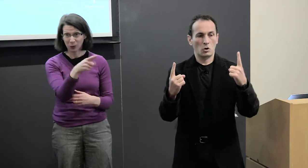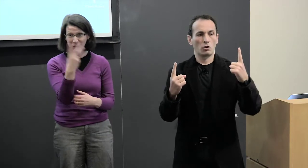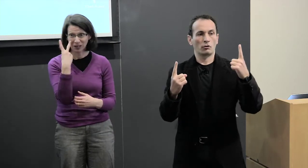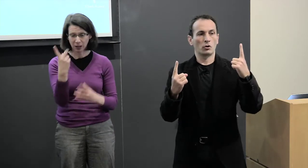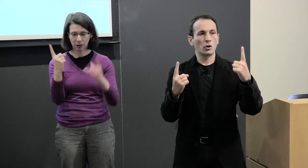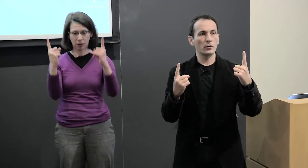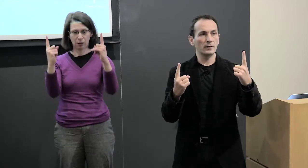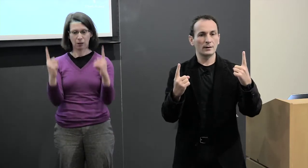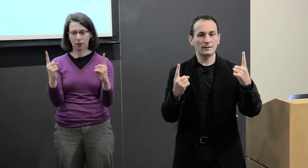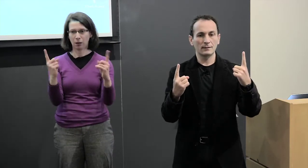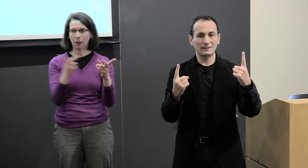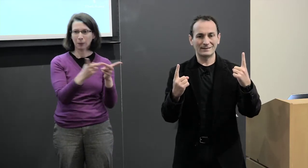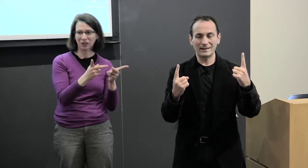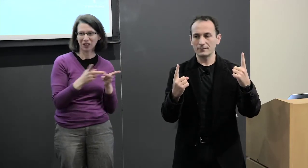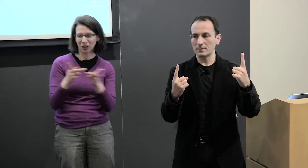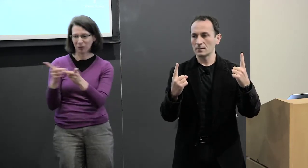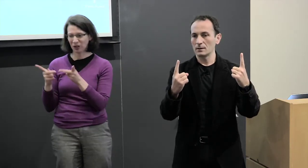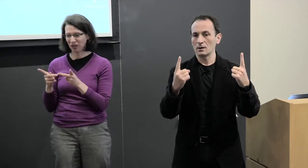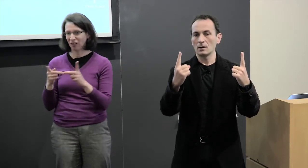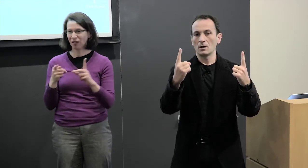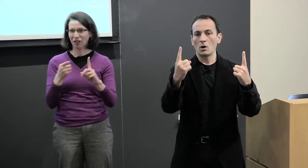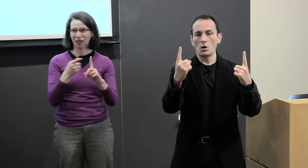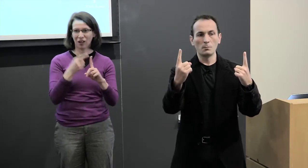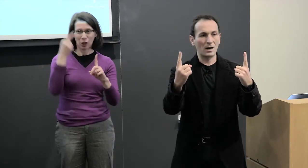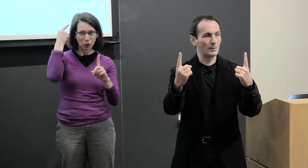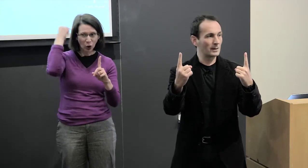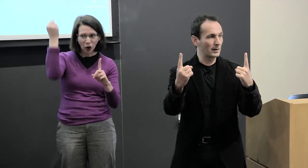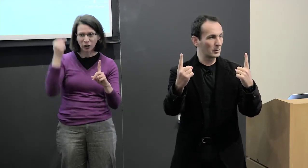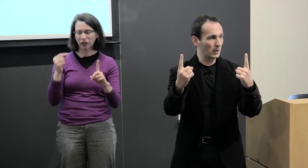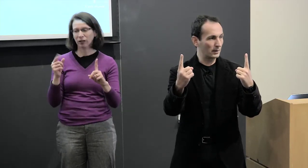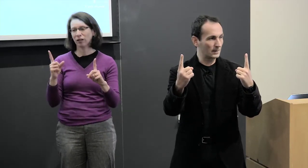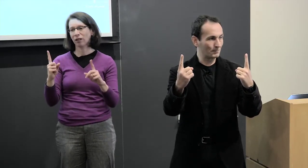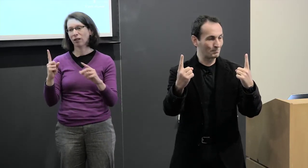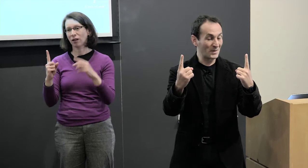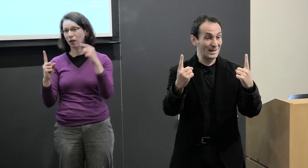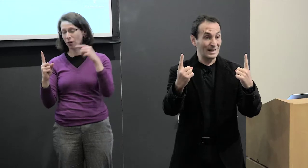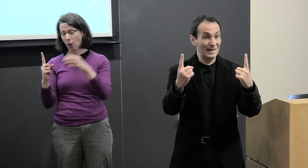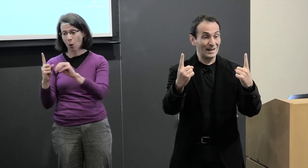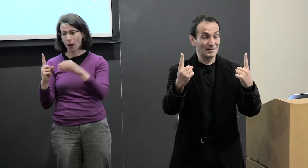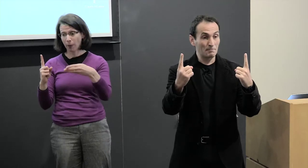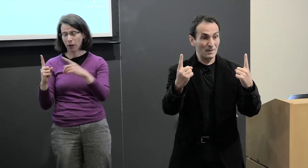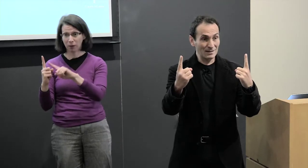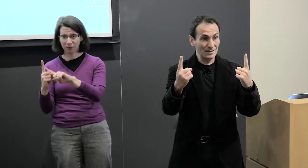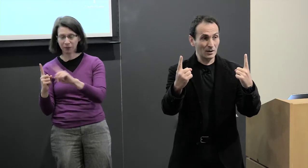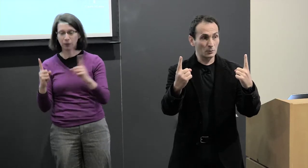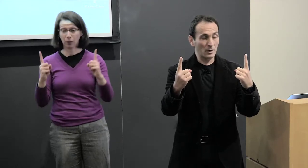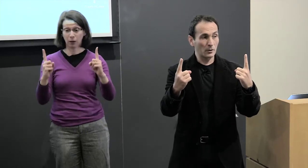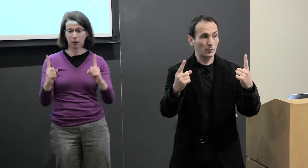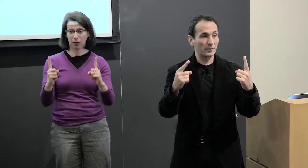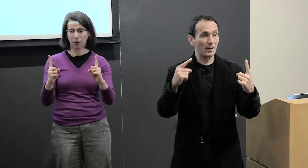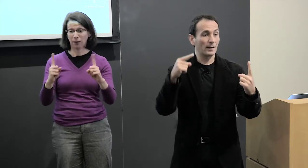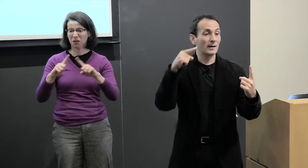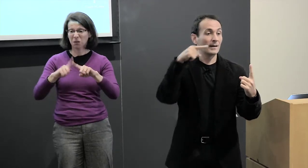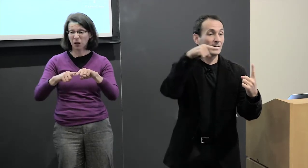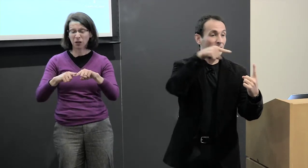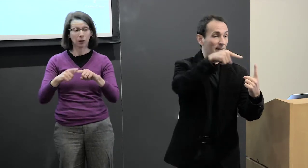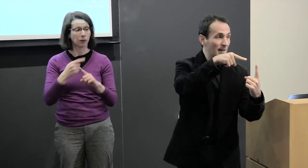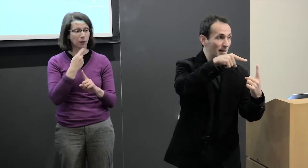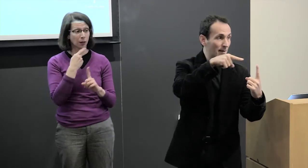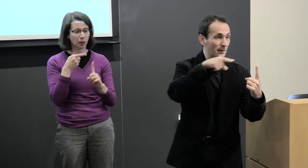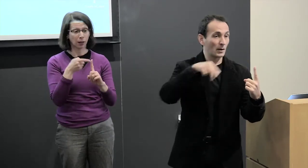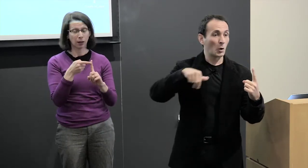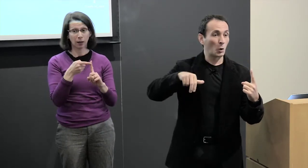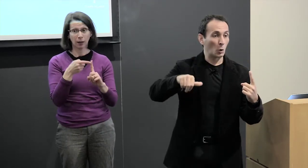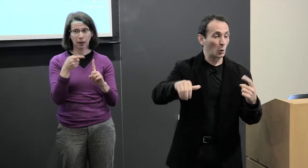positions. Sarkozy on the left, Obama on the right. And depending on whether you say